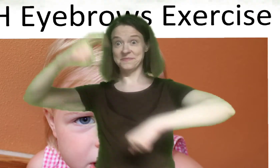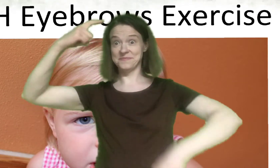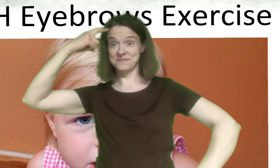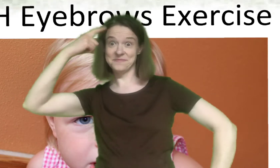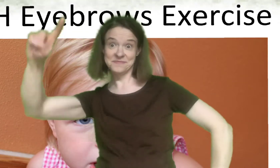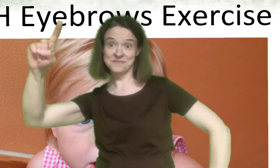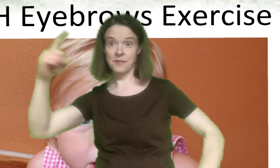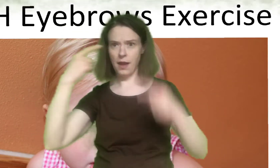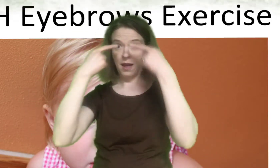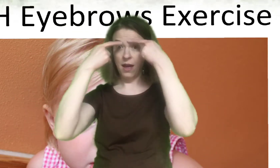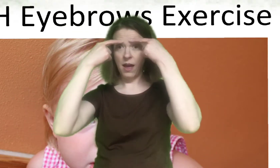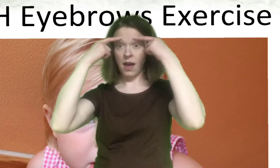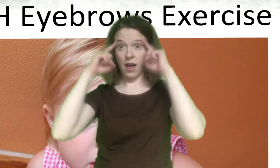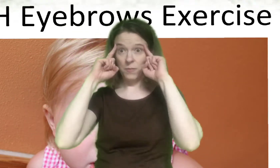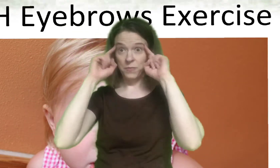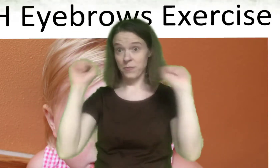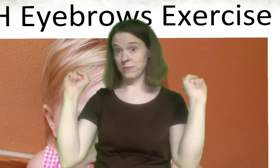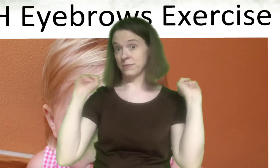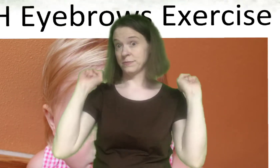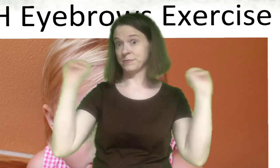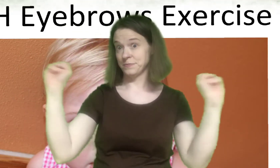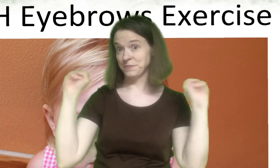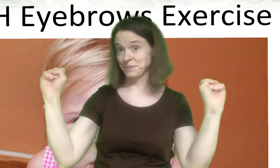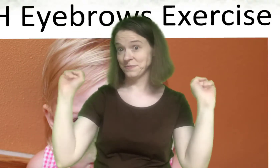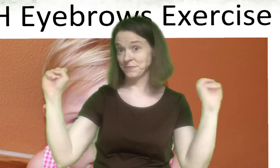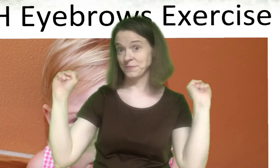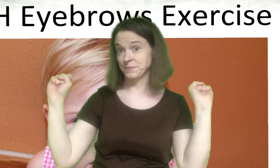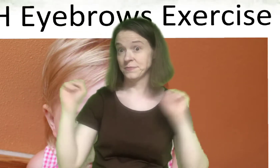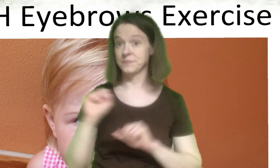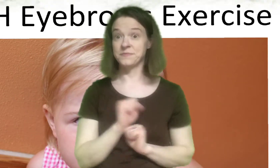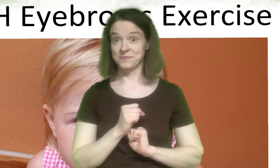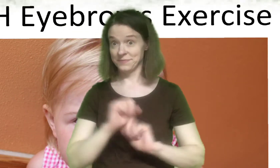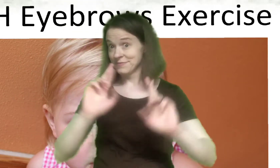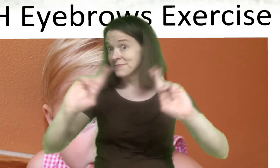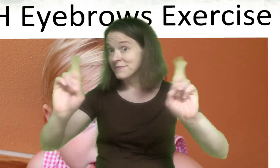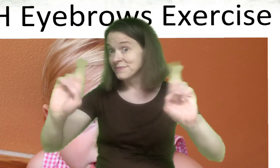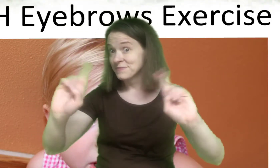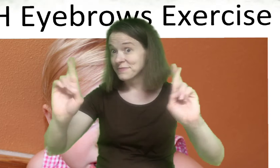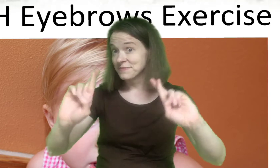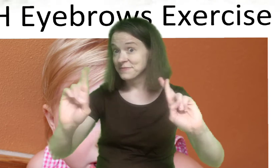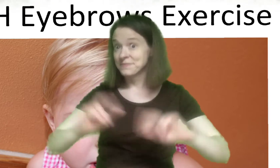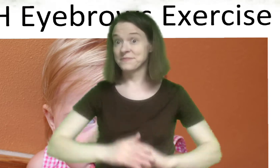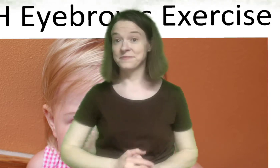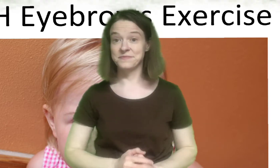It is time for eyebrow exercises. Are you ready?